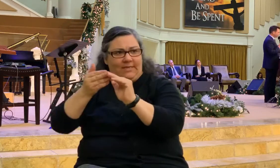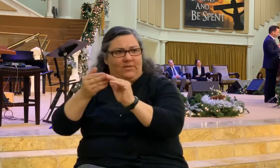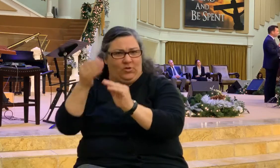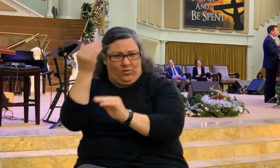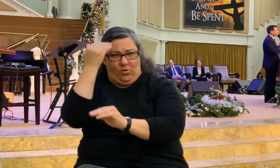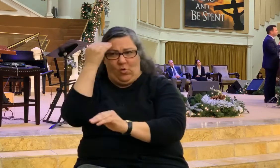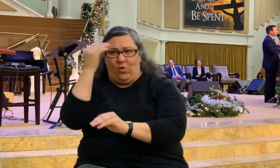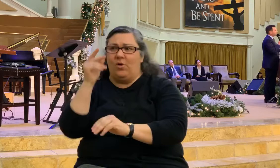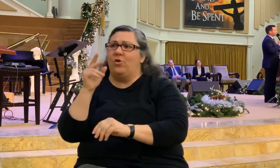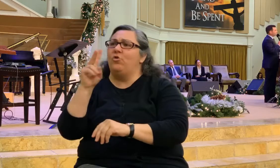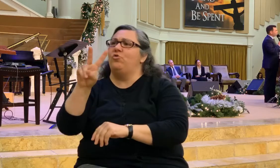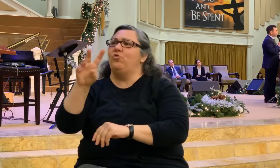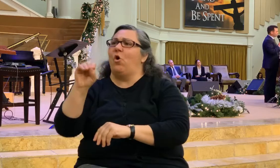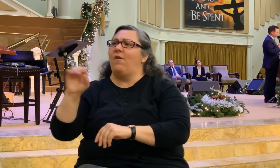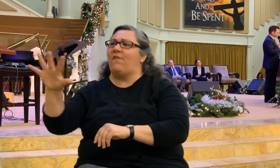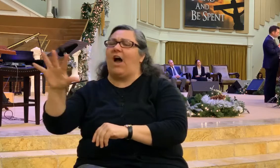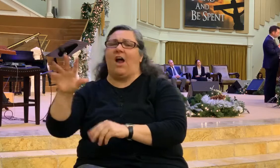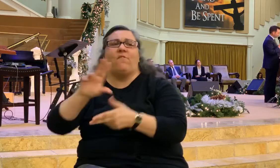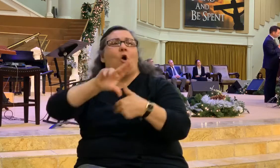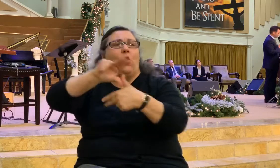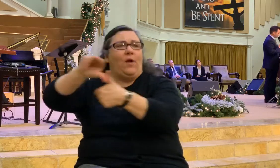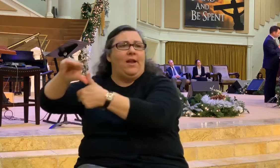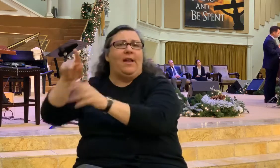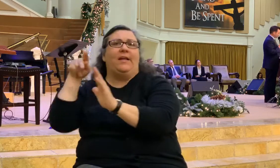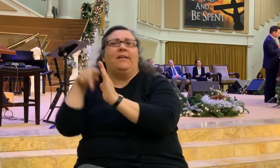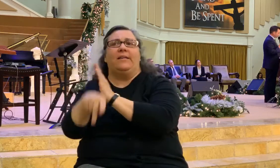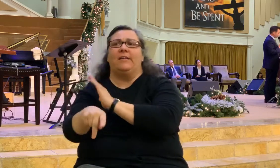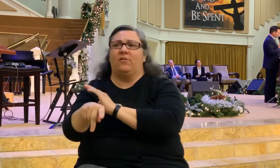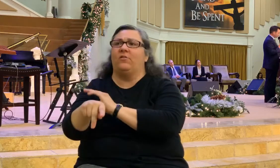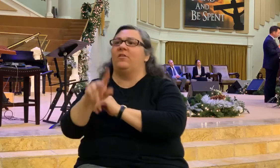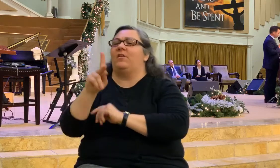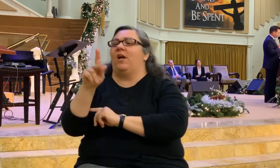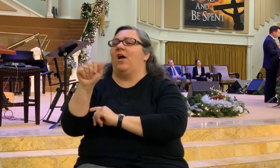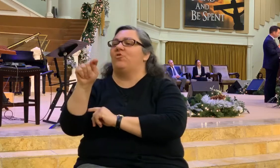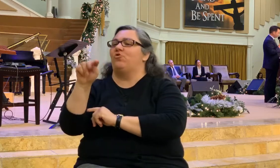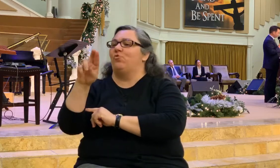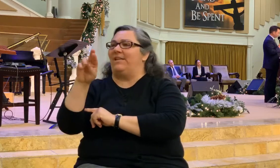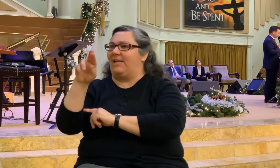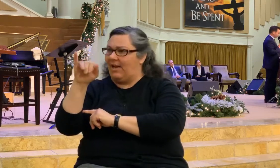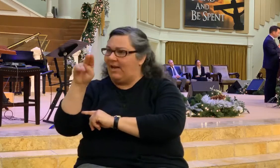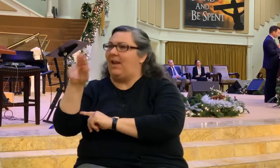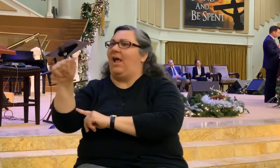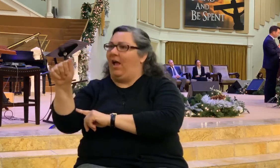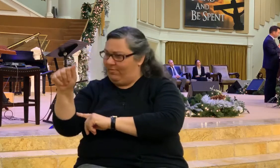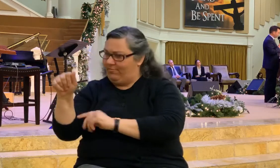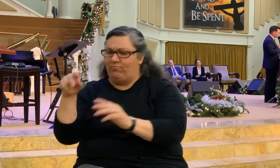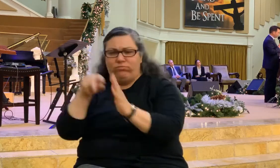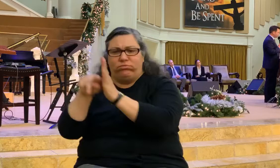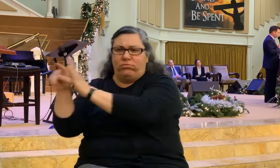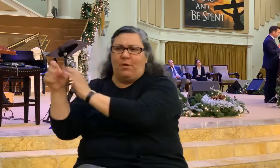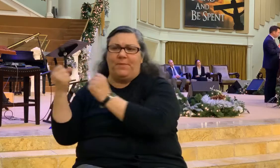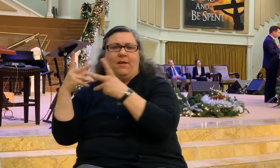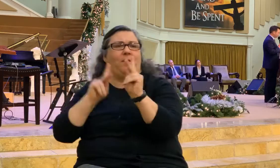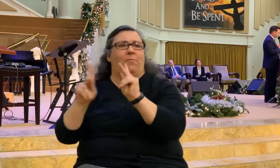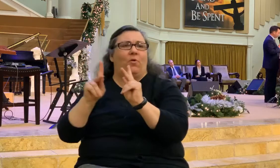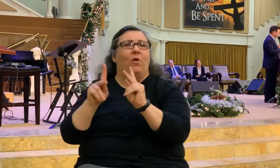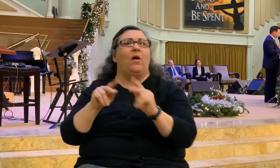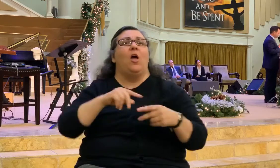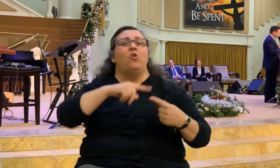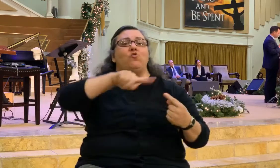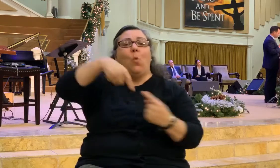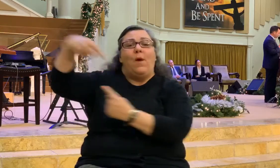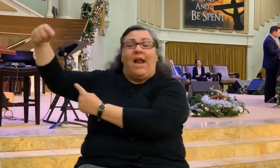Hurricane Katrina killed 1,200 people. Tornadoes devastate homes like the 2011 Joplin